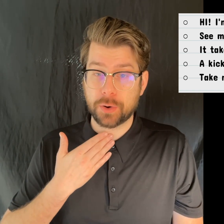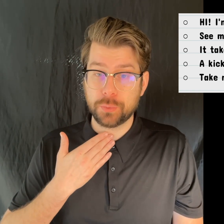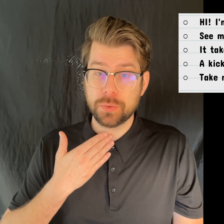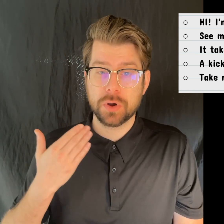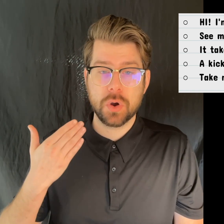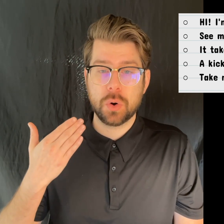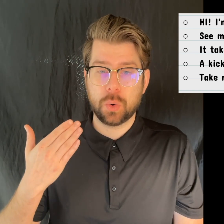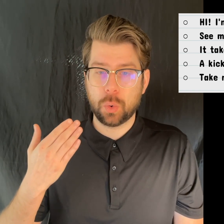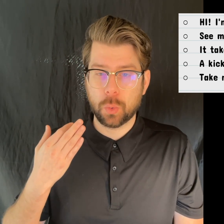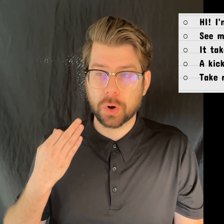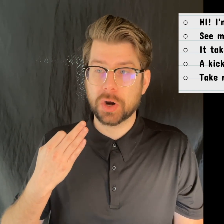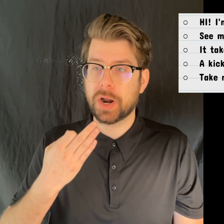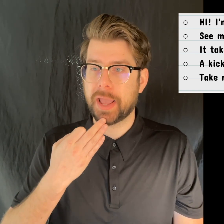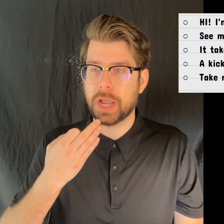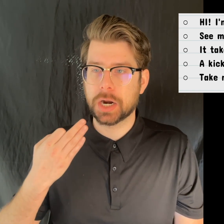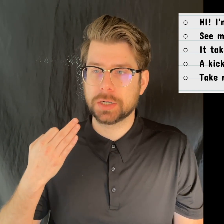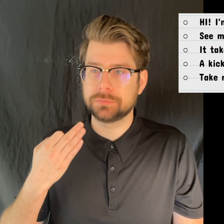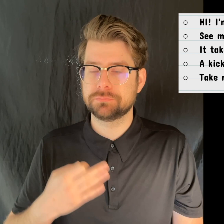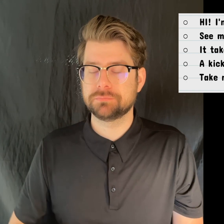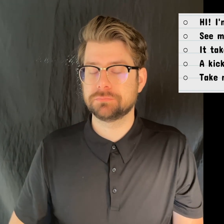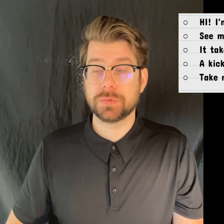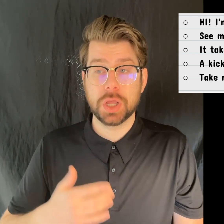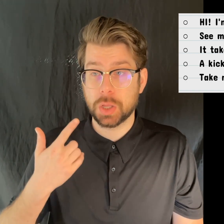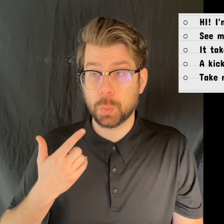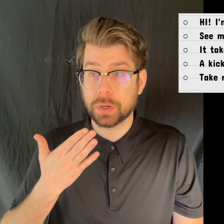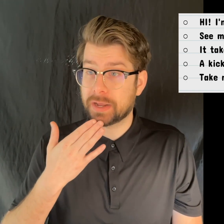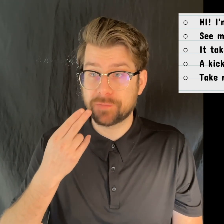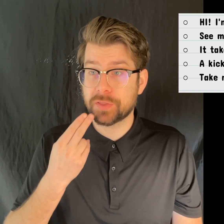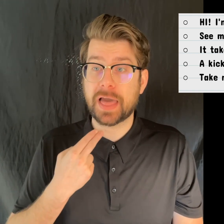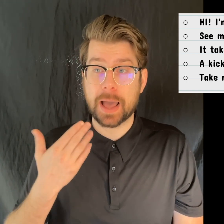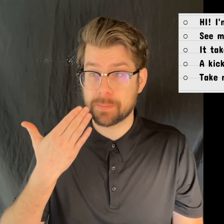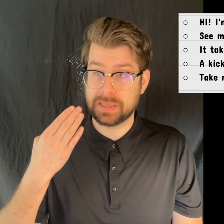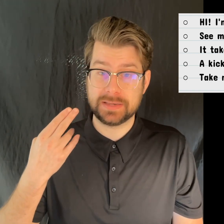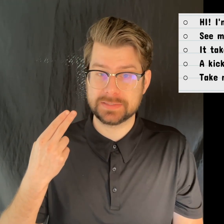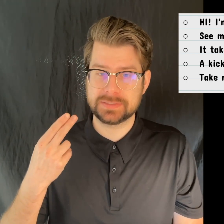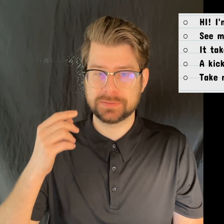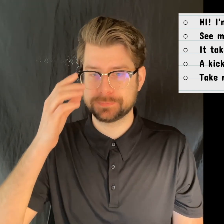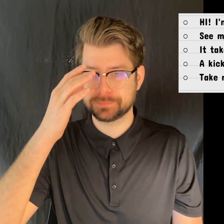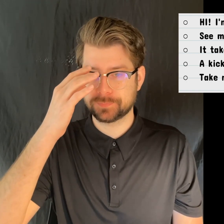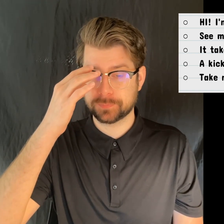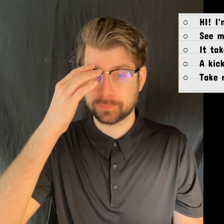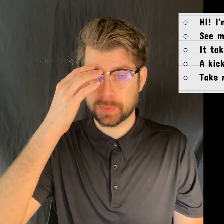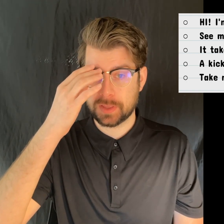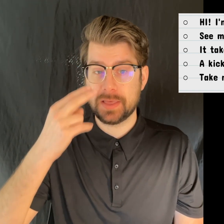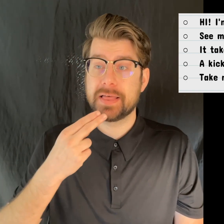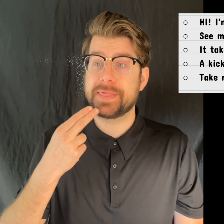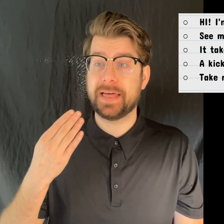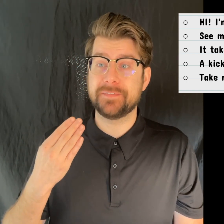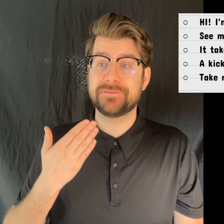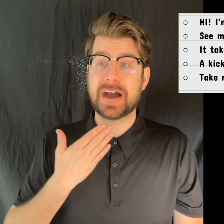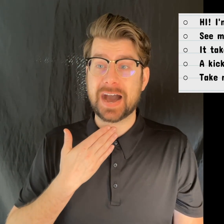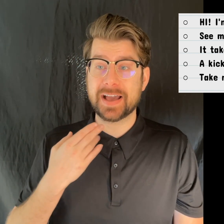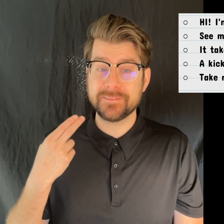eyebrow, or hair, whatever that means. Then 5.